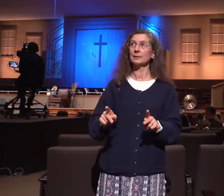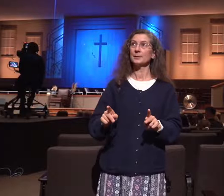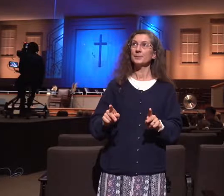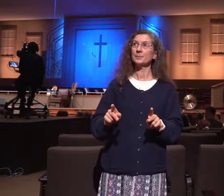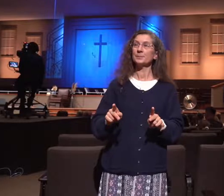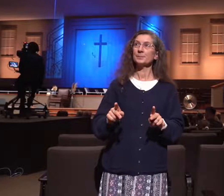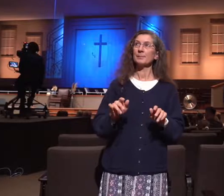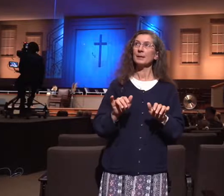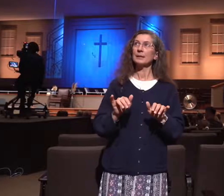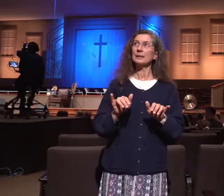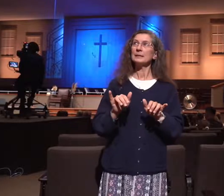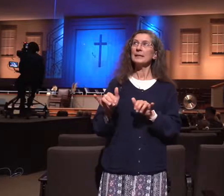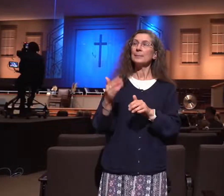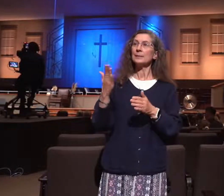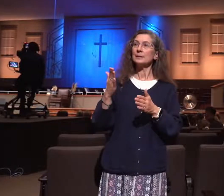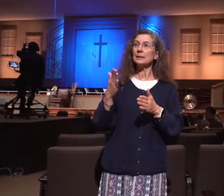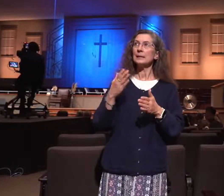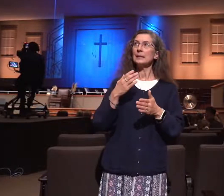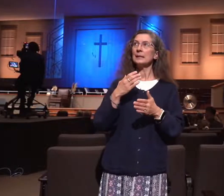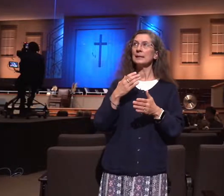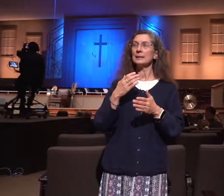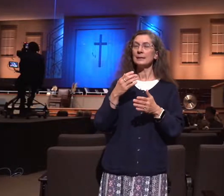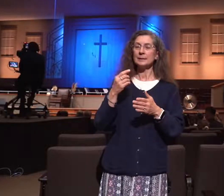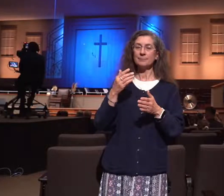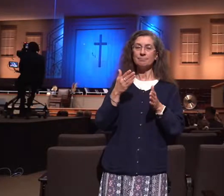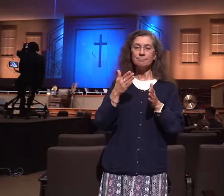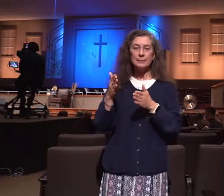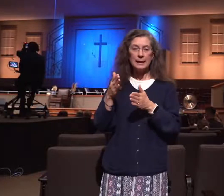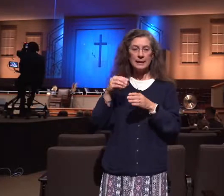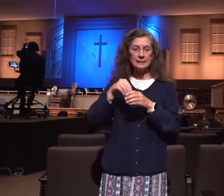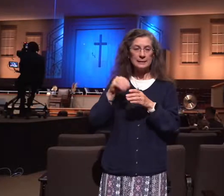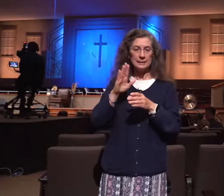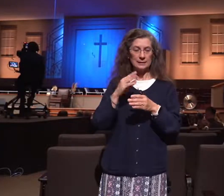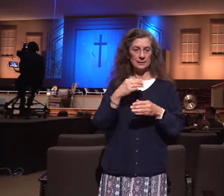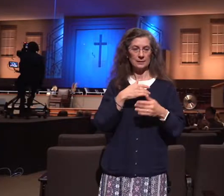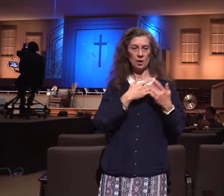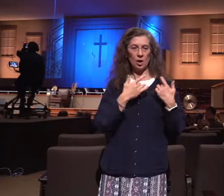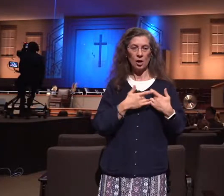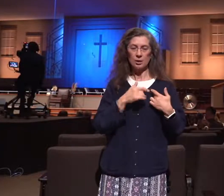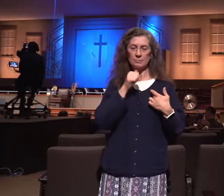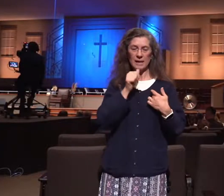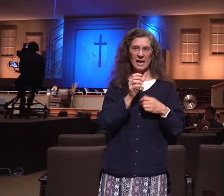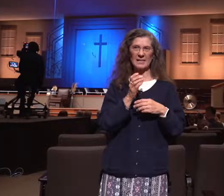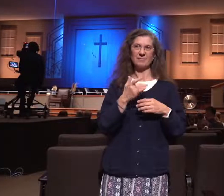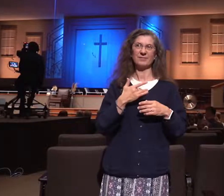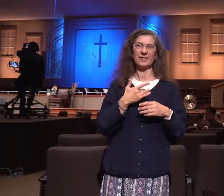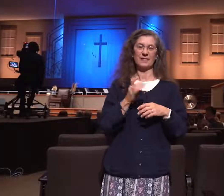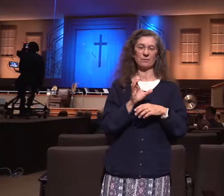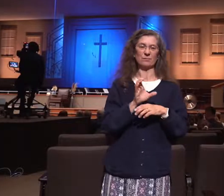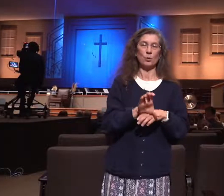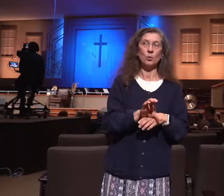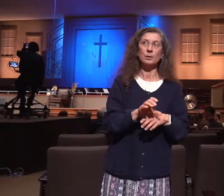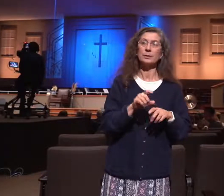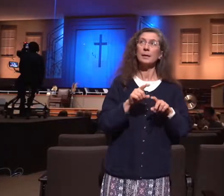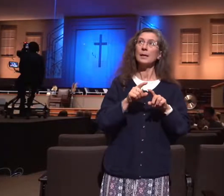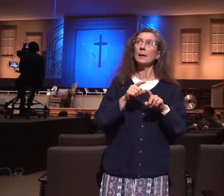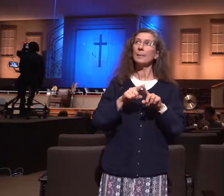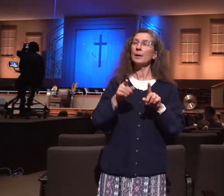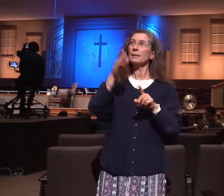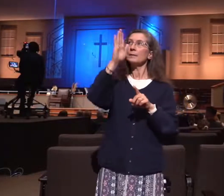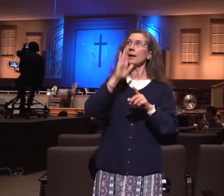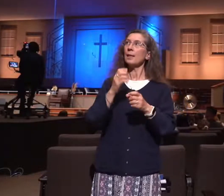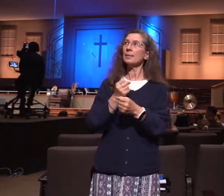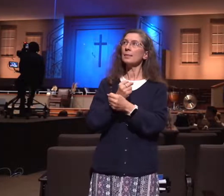according as he purposeth in his heart, so let him give. Not grudgingly or of necessity, God loves